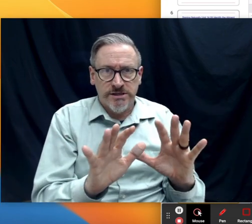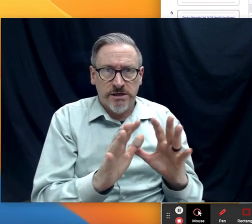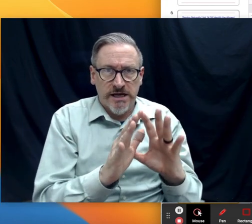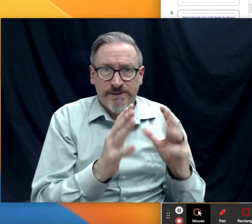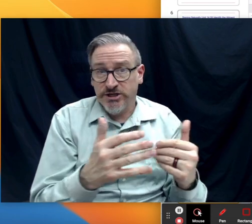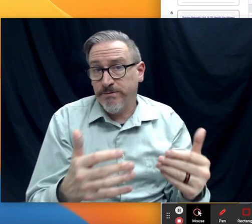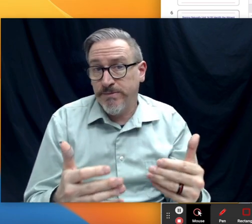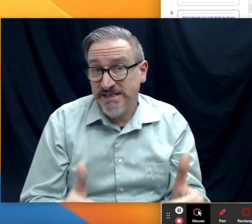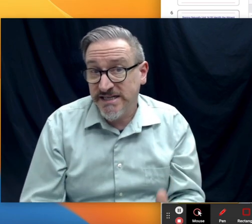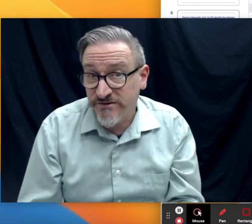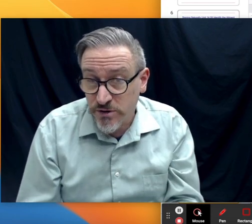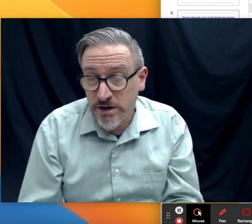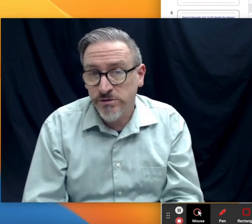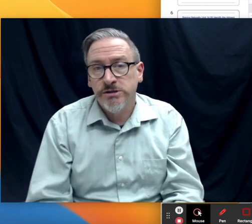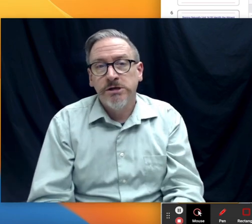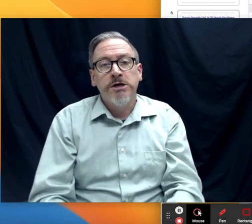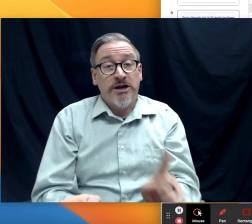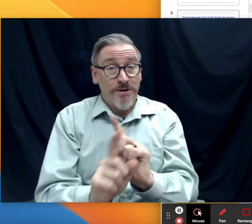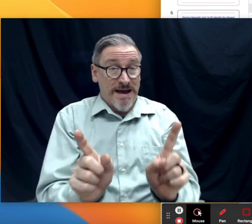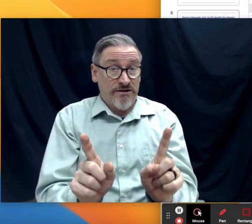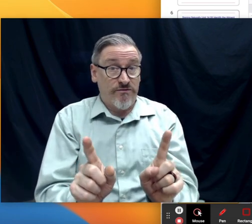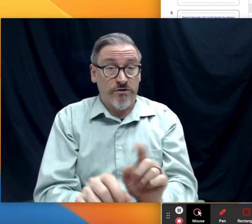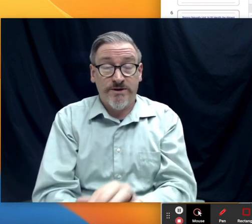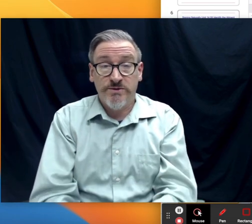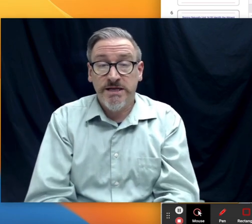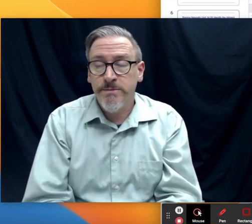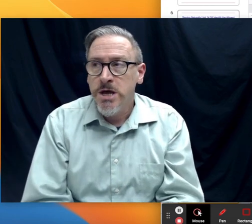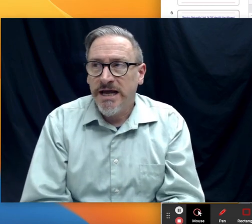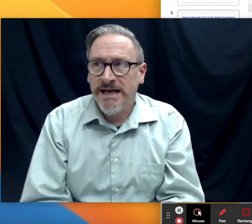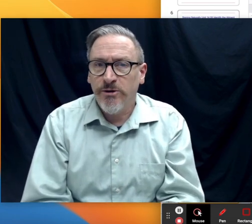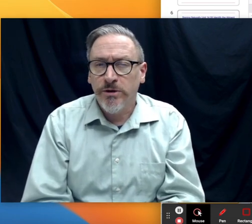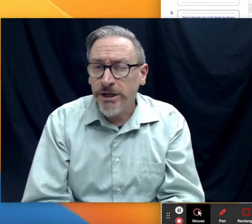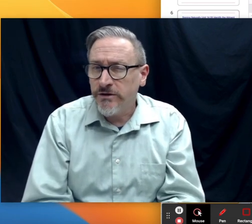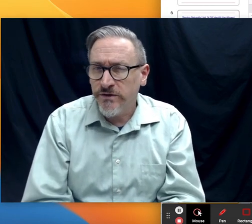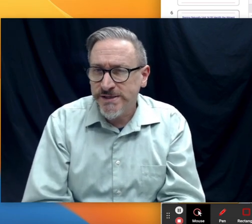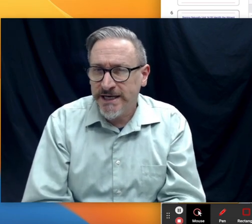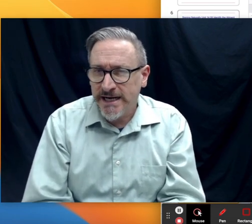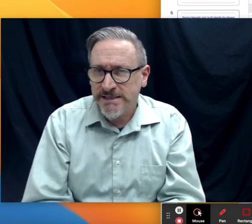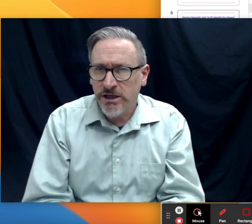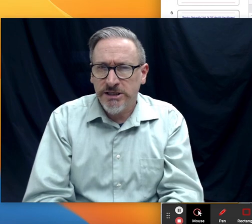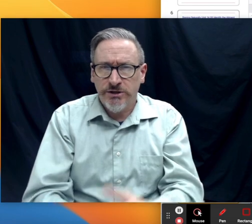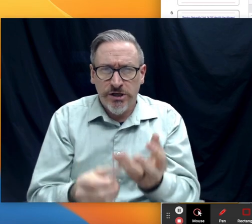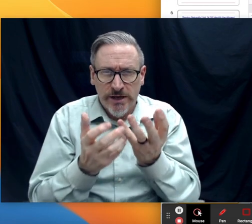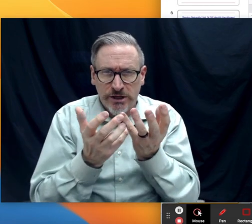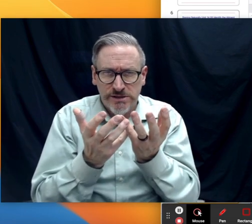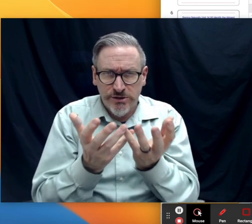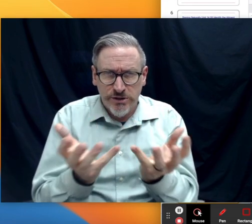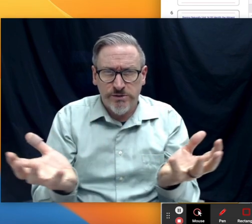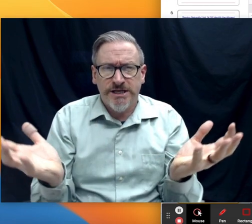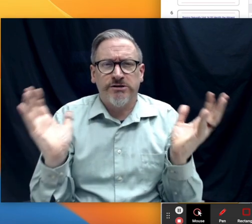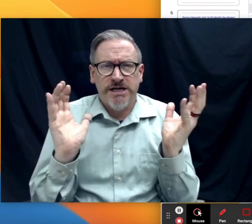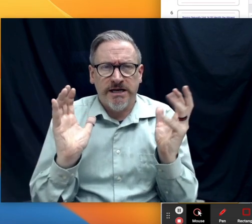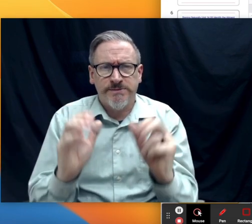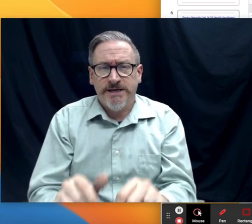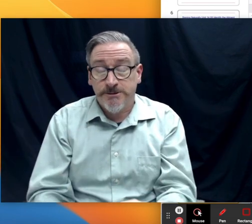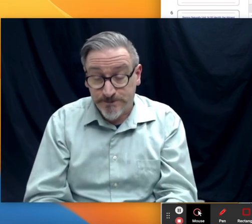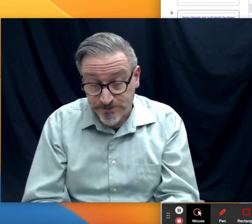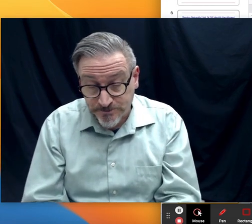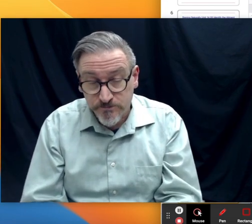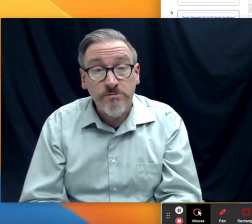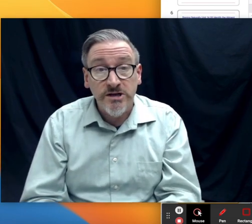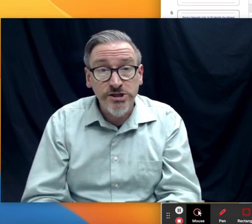Pronouns, especially possessive pronouns, and going back and forth between them can be really confusing in ASL until you get used to using your signing